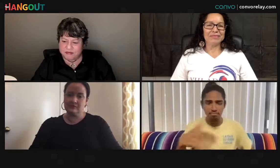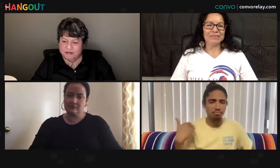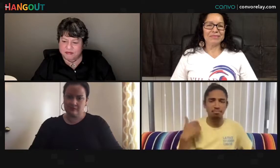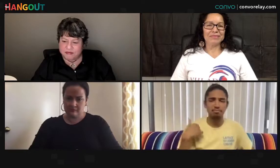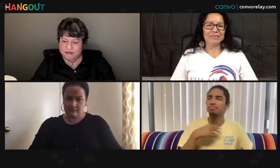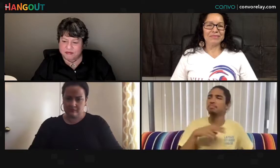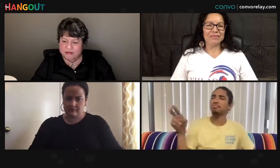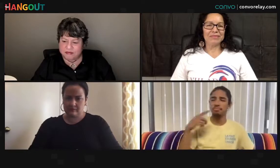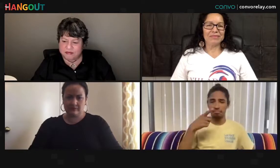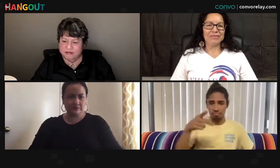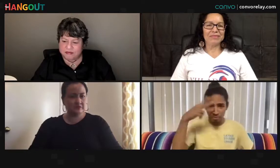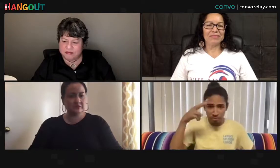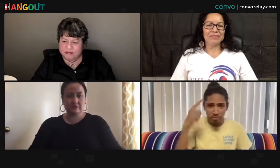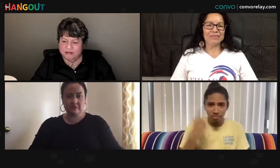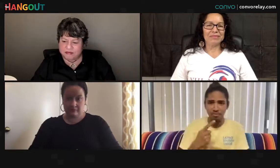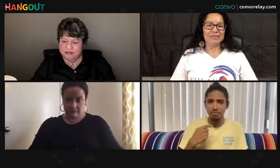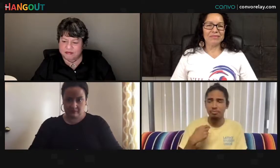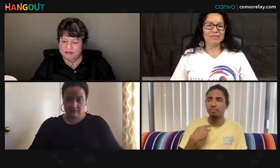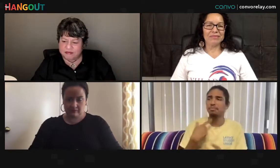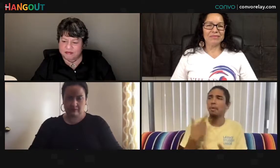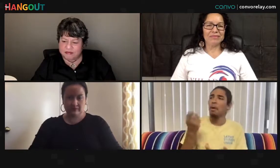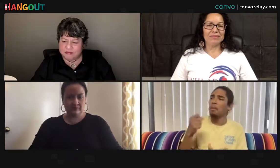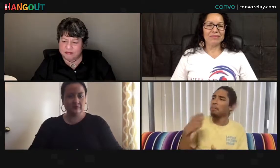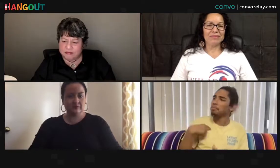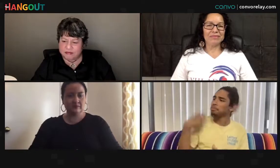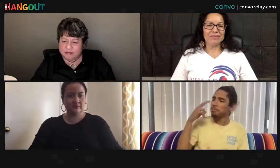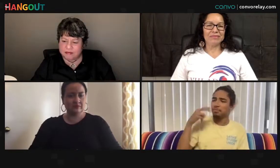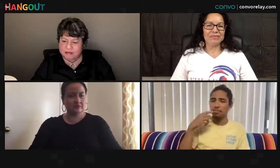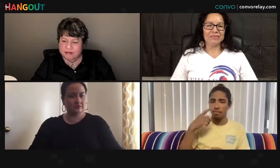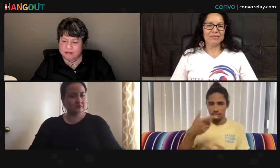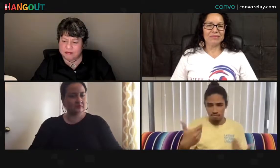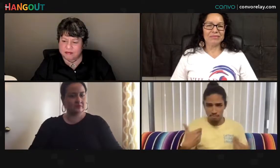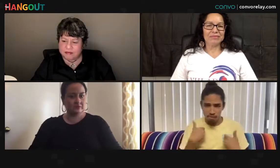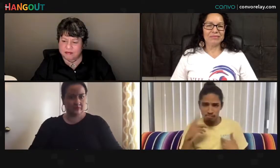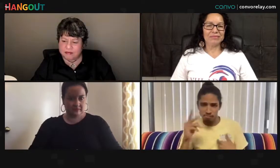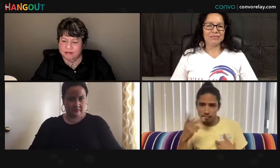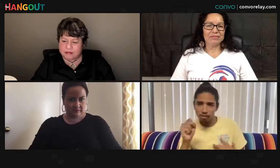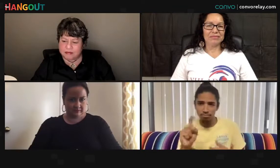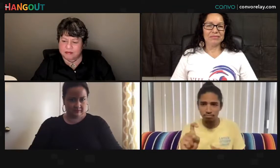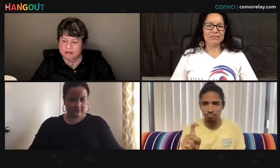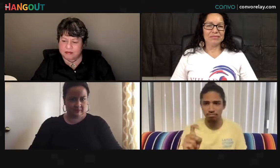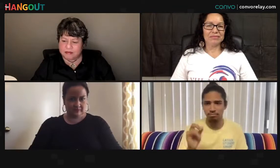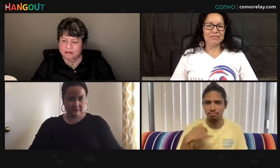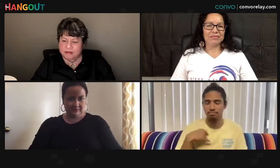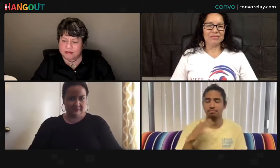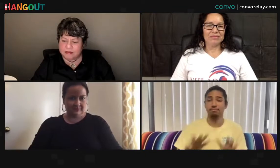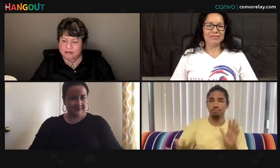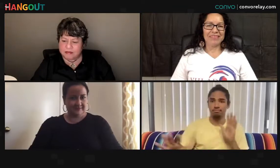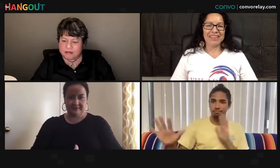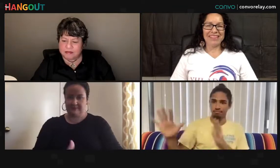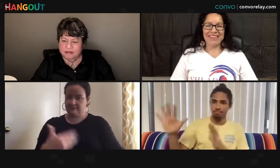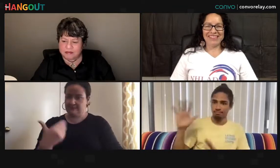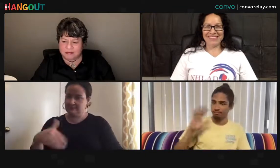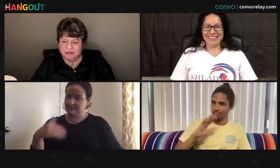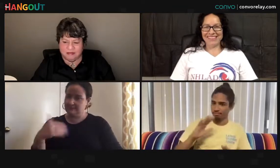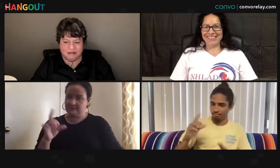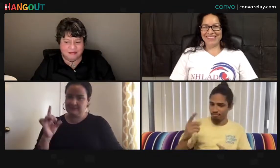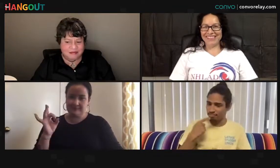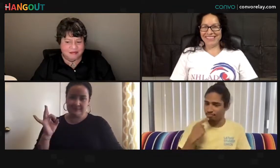had a student approach me and was like, "You're Mexican, right?" And I was like, "Well, yeah, I'm Mexican." They're like, "Well, do you have drugs?" And I was taken aback.